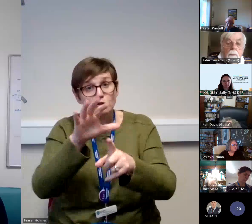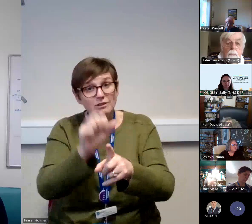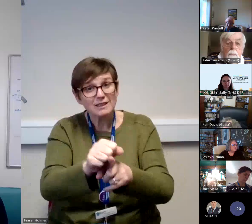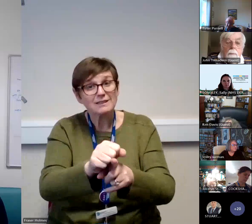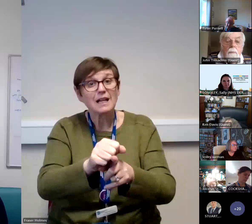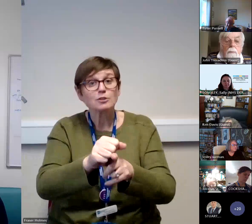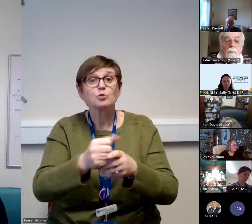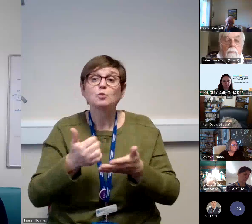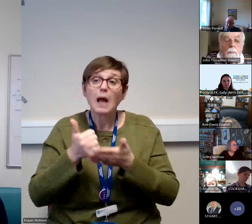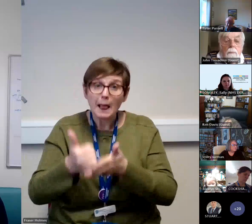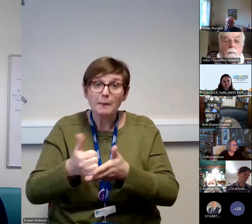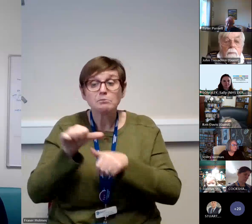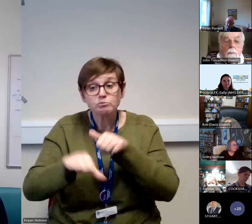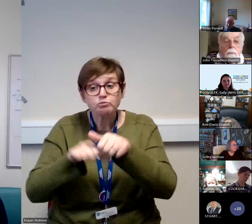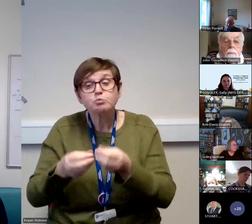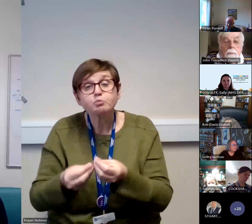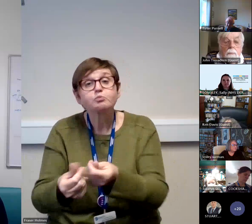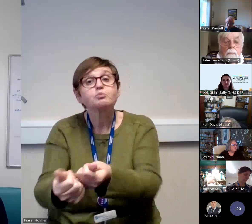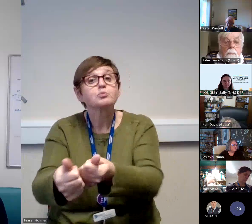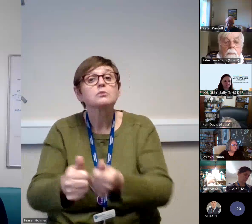pathway.